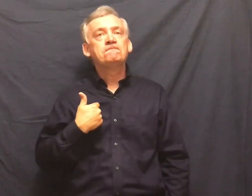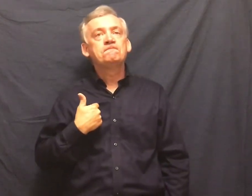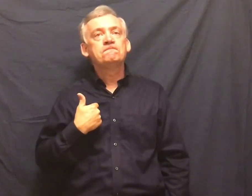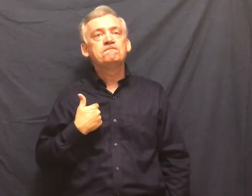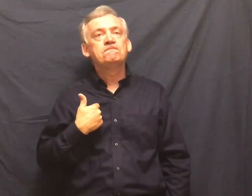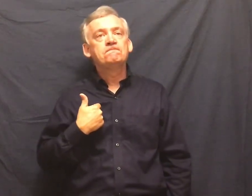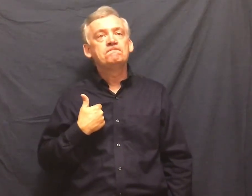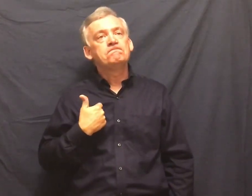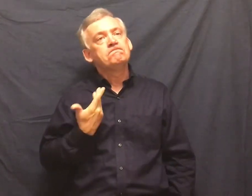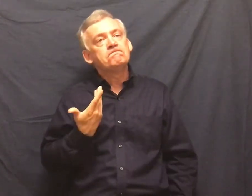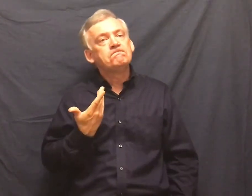little piece of alfalfa.